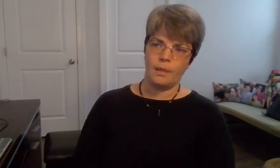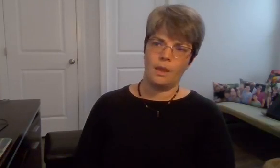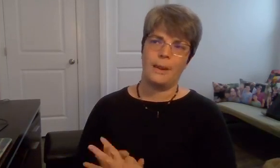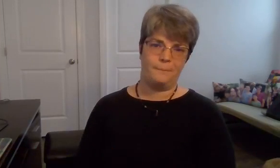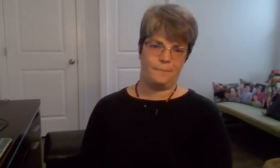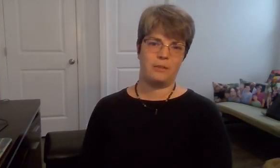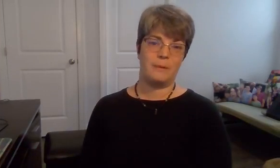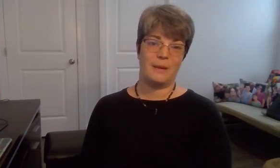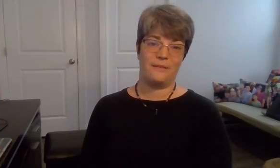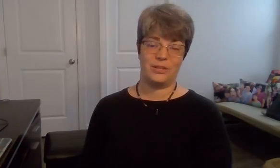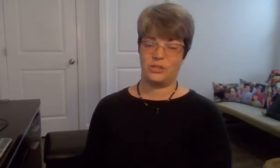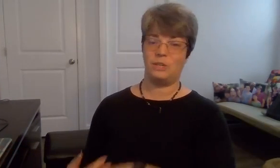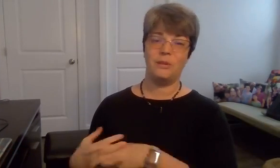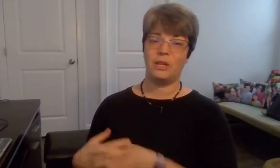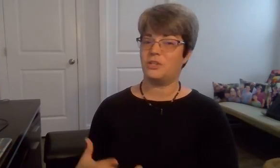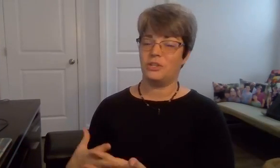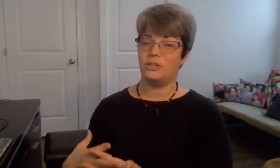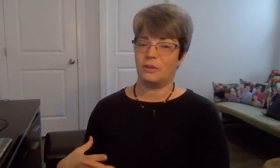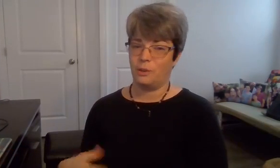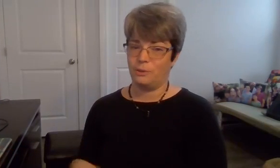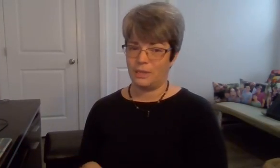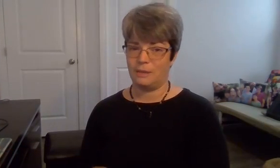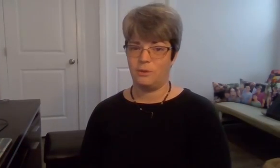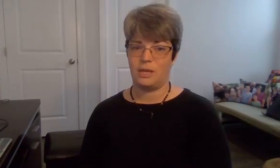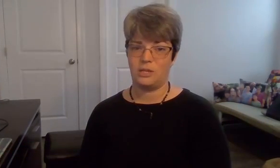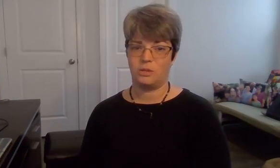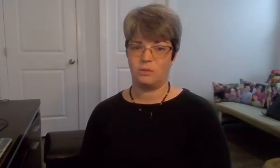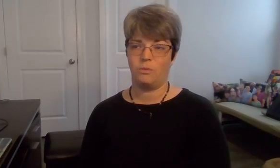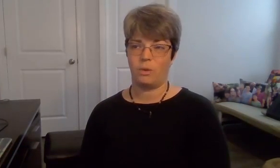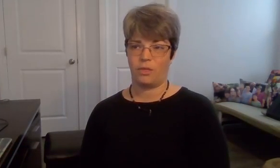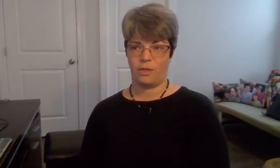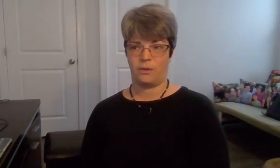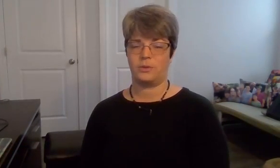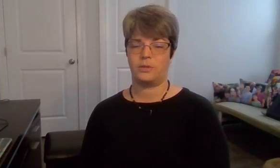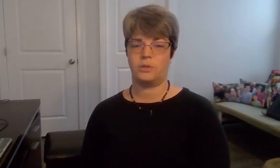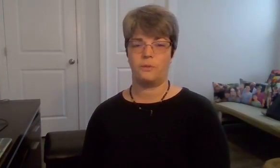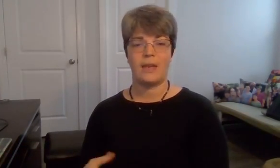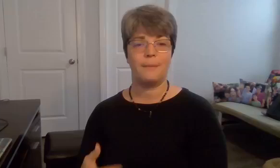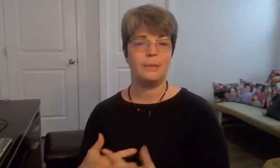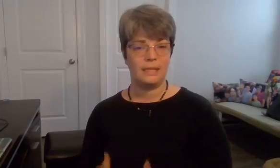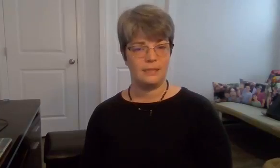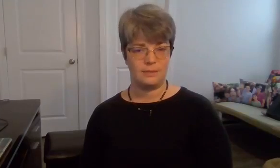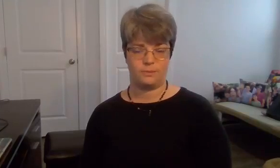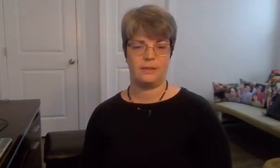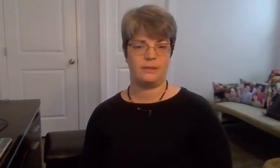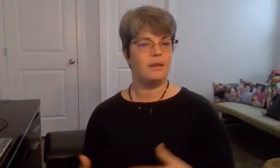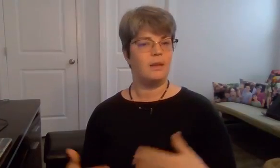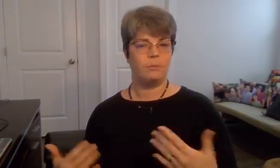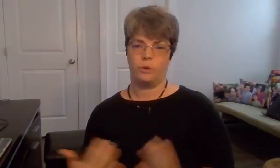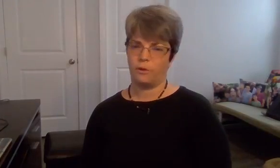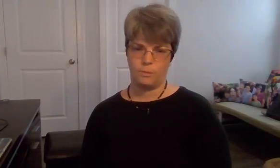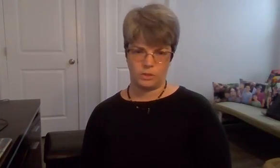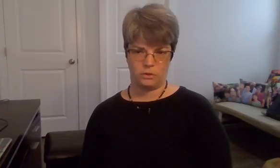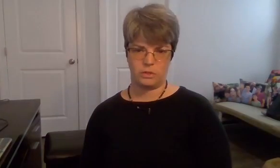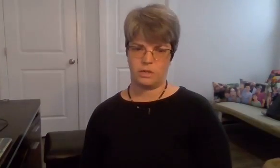Okay, another big benefit is just communication in general, right? Communication with others. So families with pre-verbal children